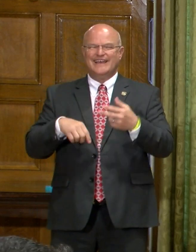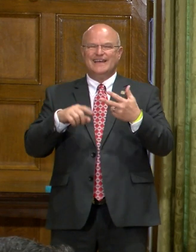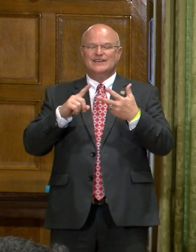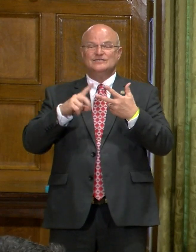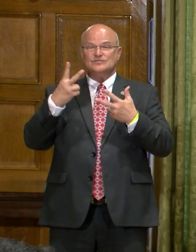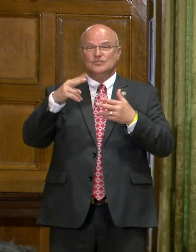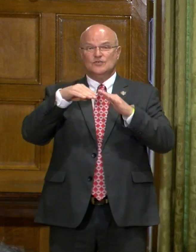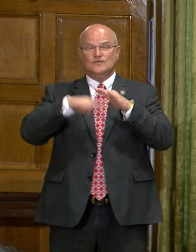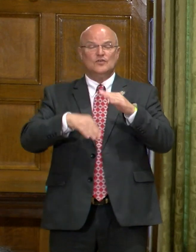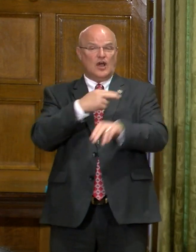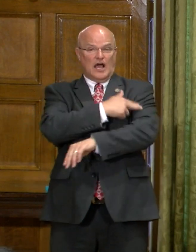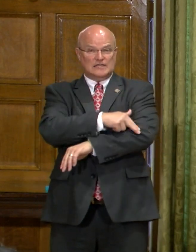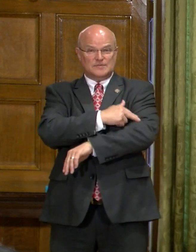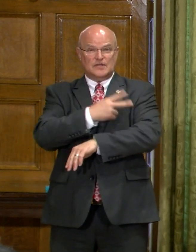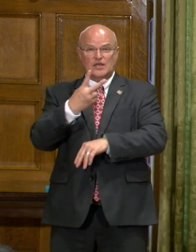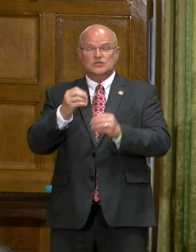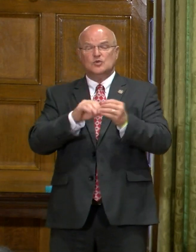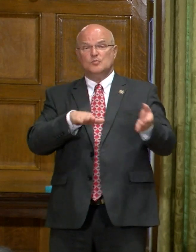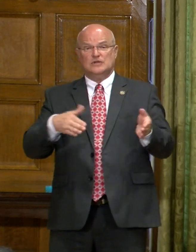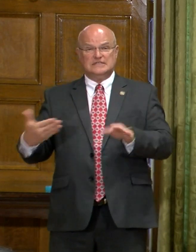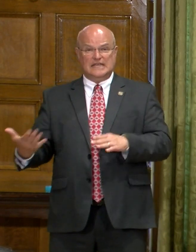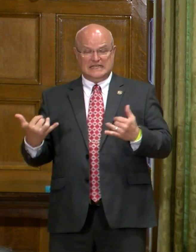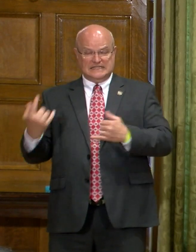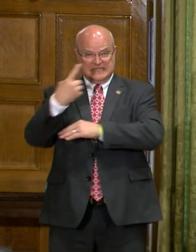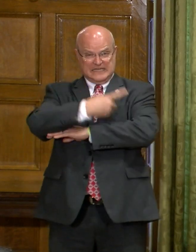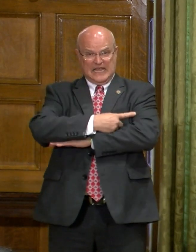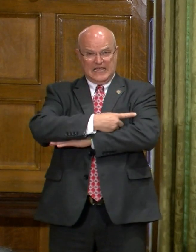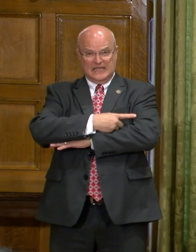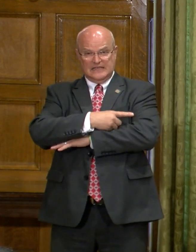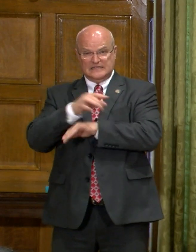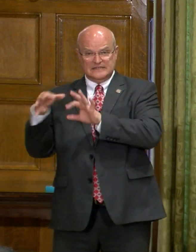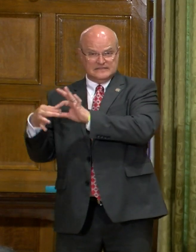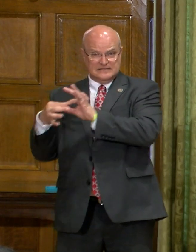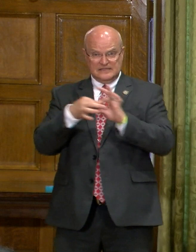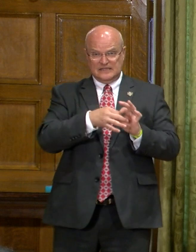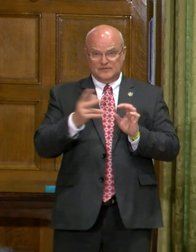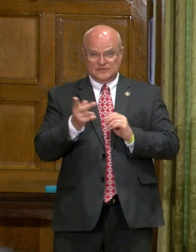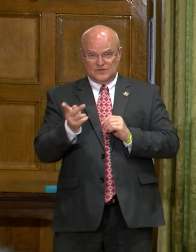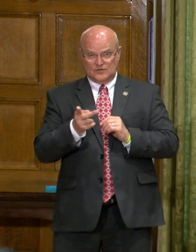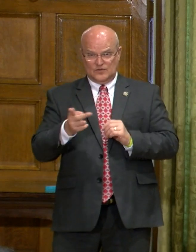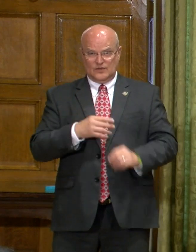fewer hospitalizations and 2 more deaths today. Is there a correlation